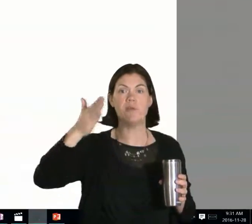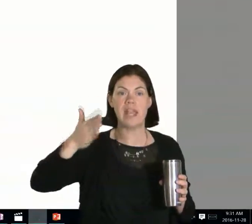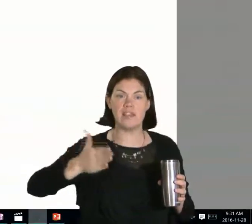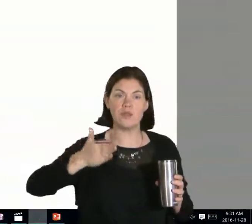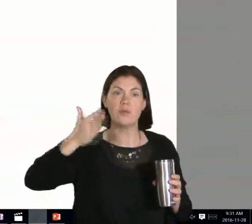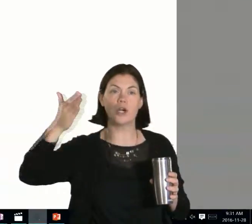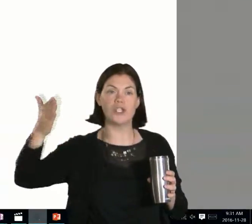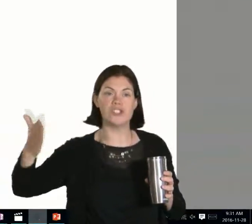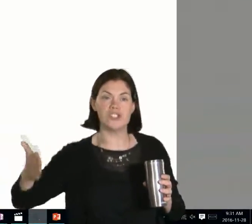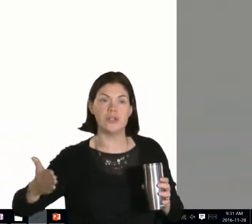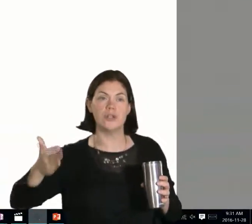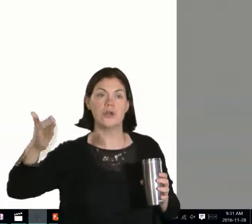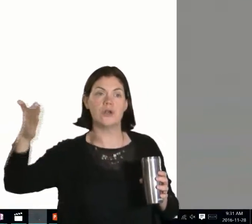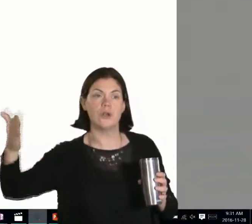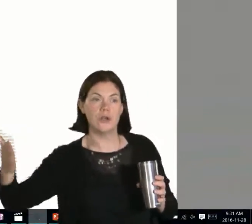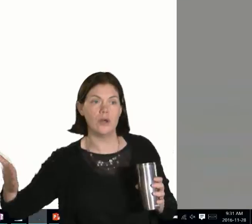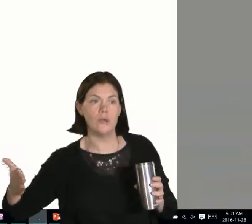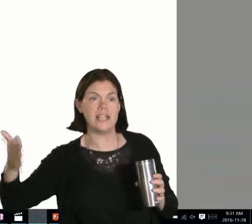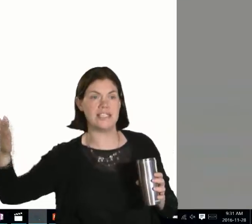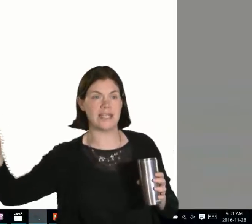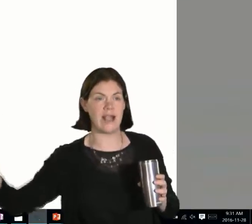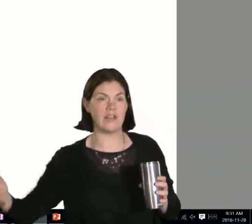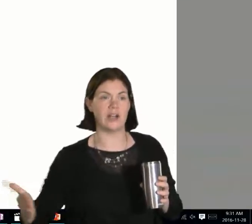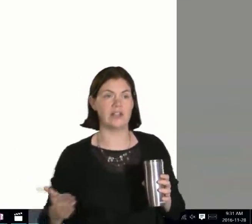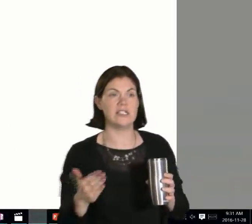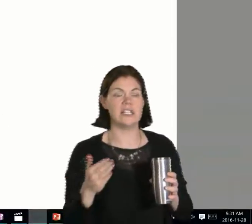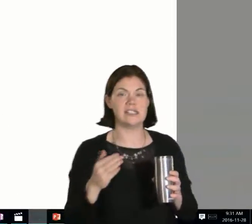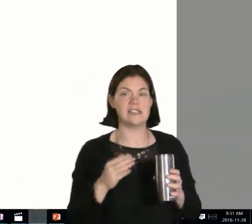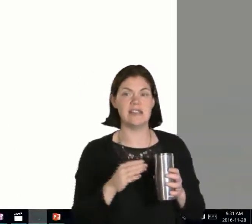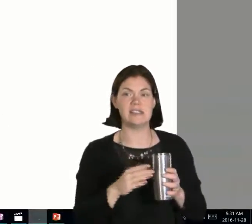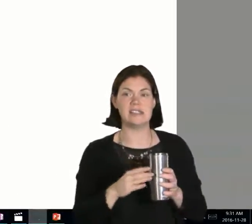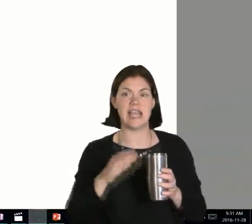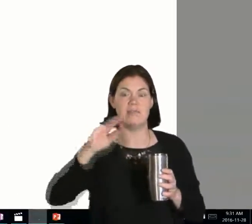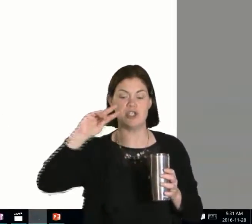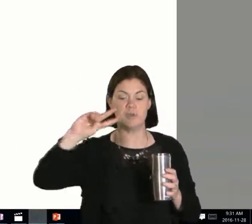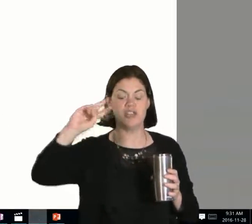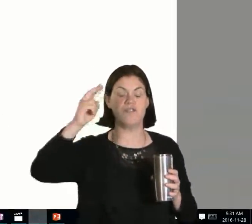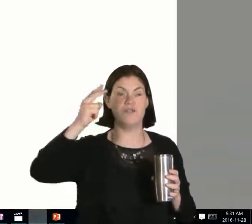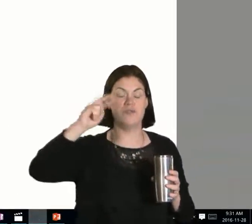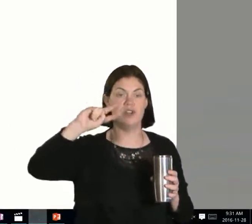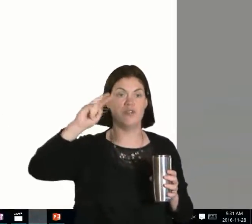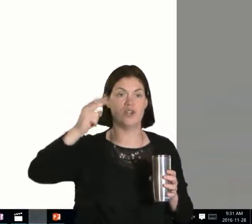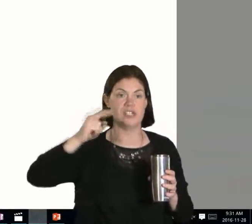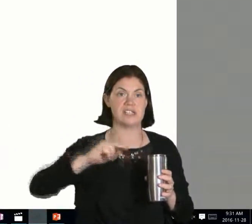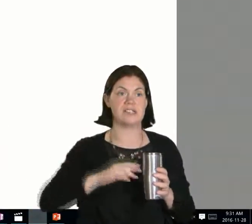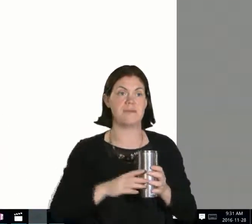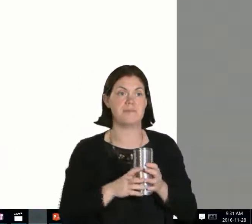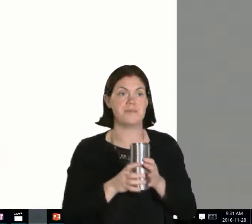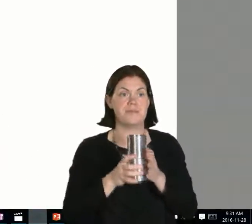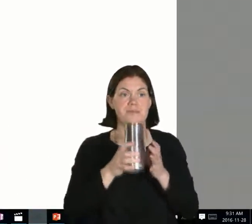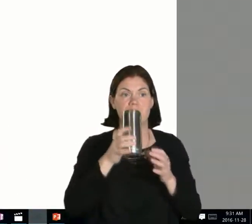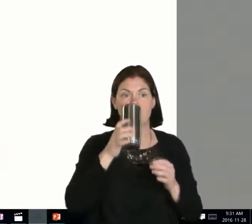And the way that the words went together, did it stay the same between the